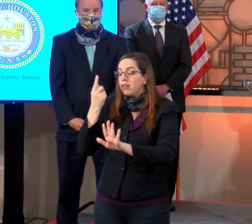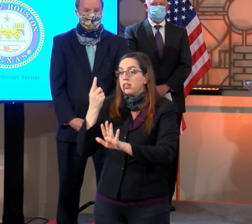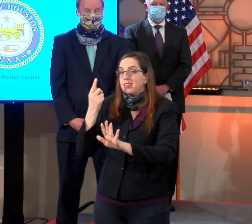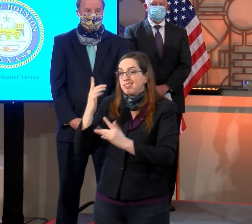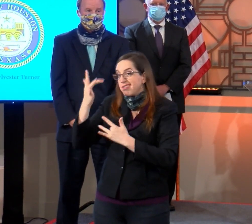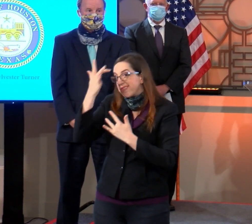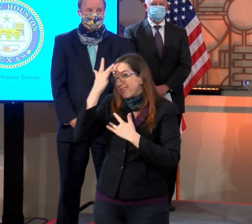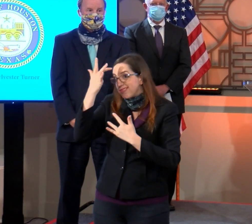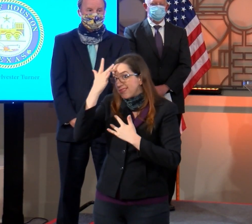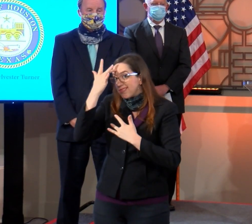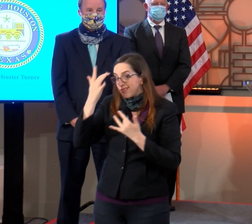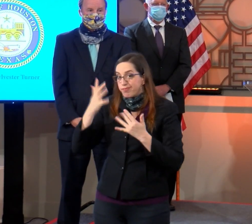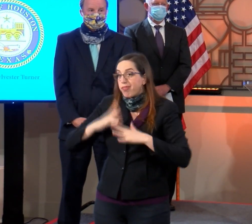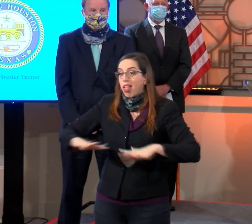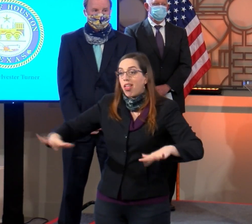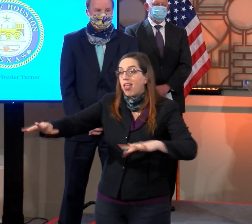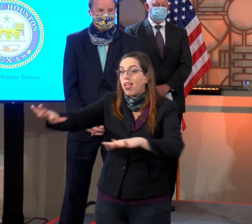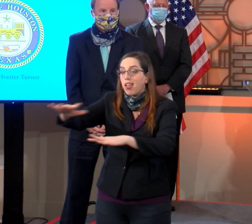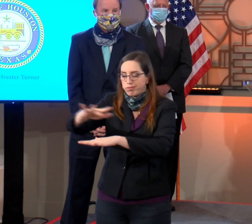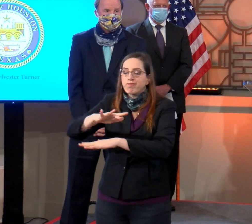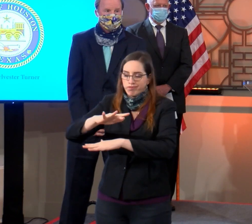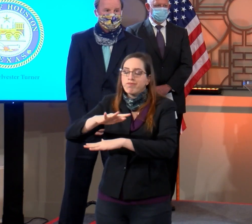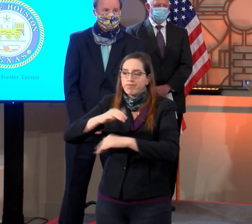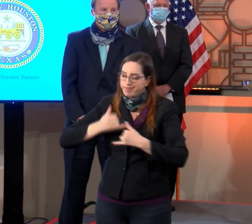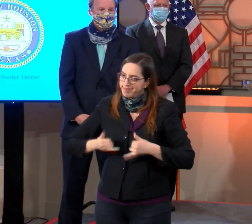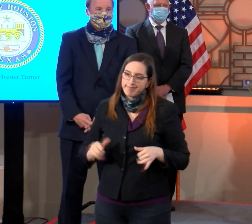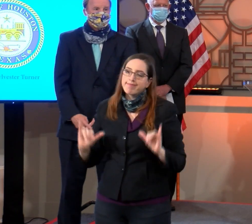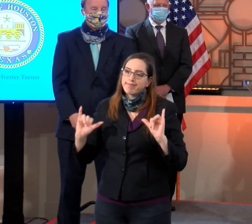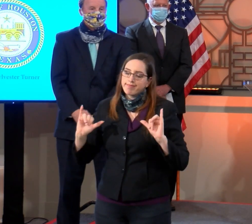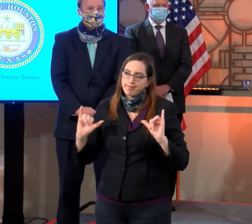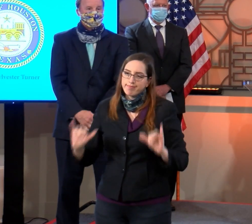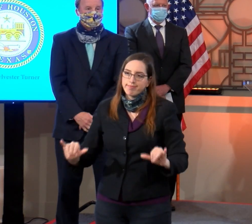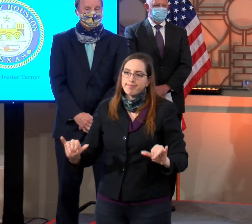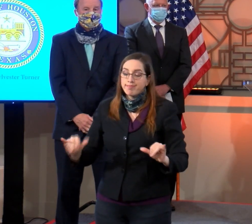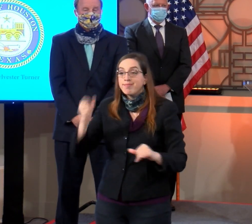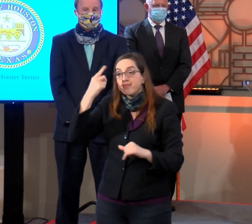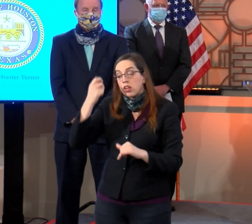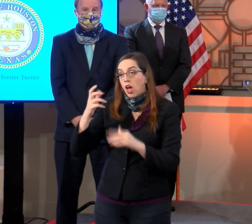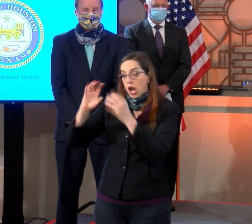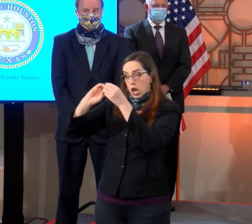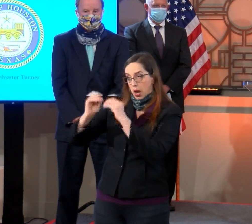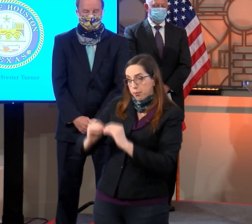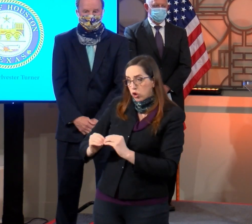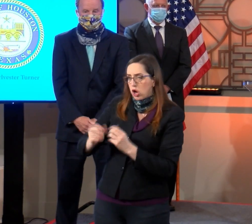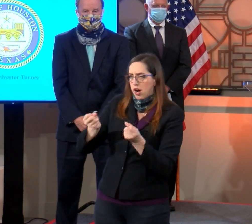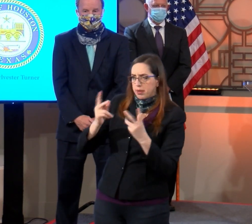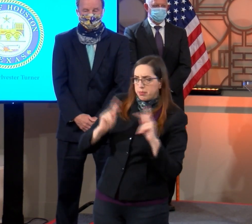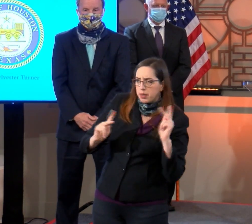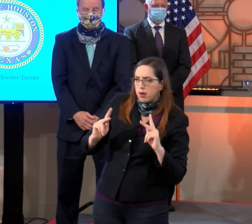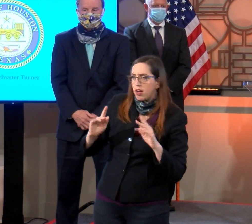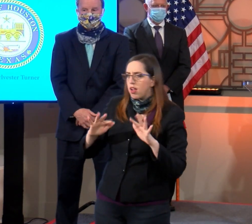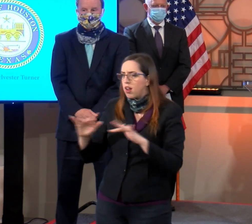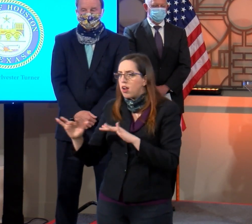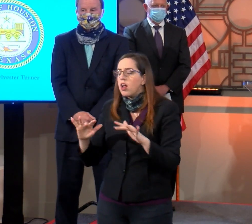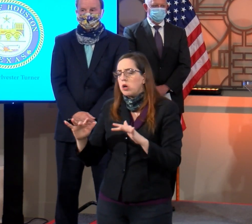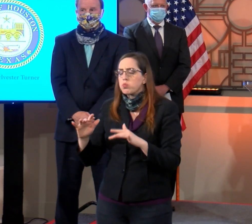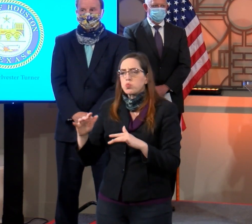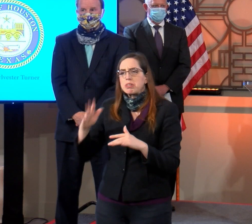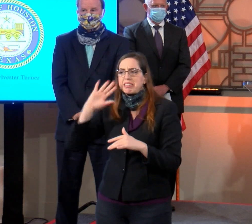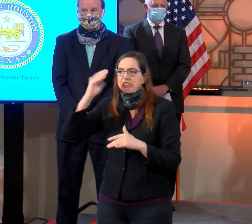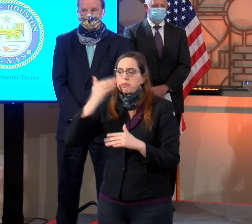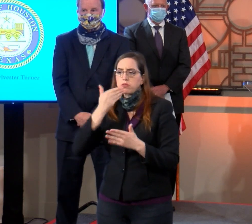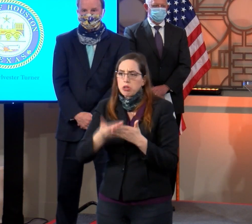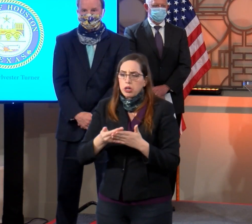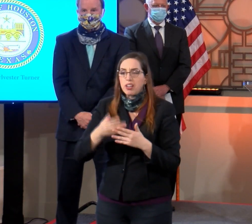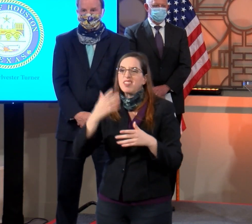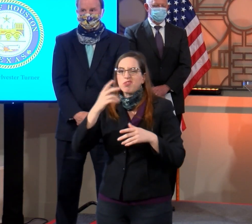virus is still here. The numbers are favorable in terms of people coming into our hospitals and people